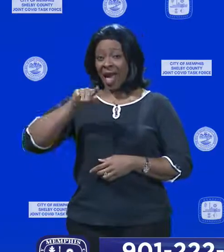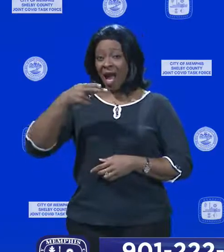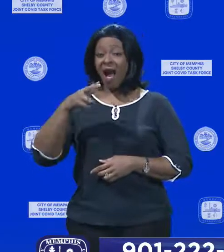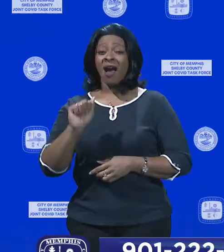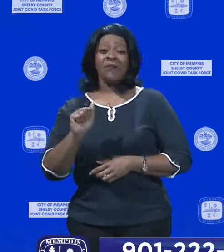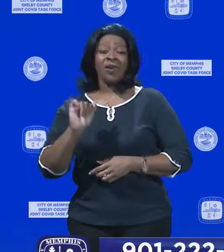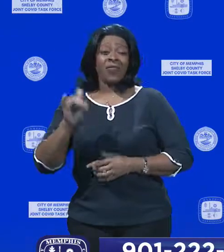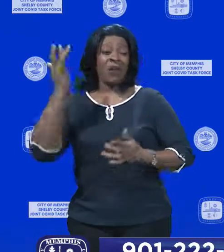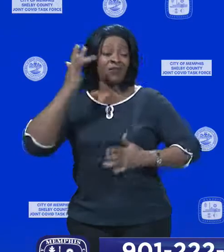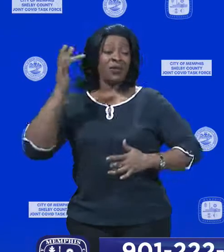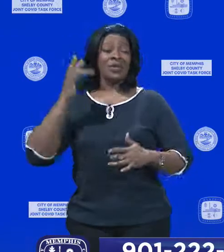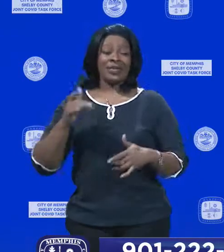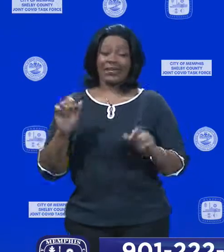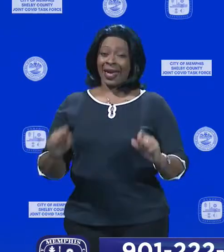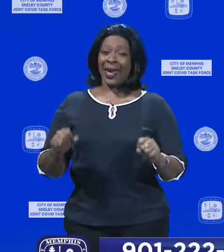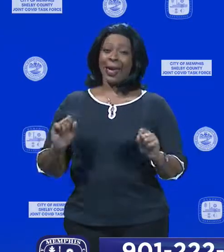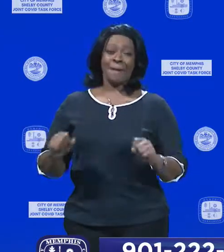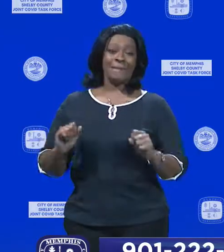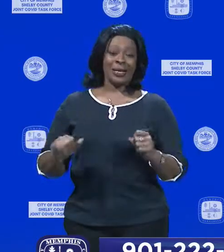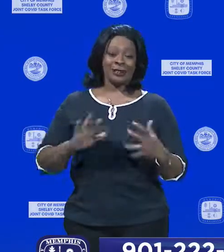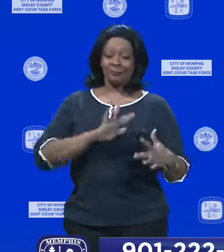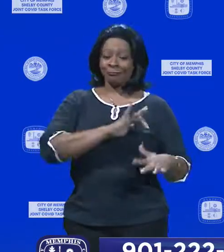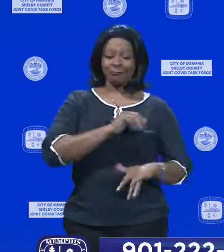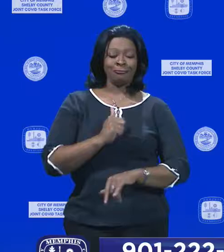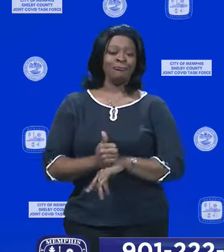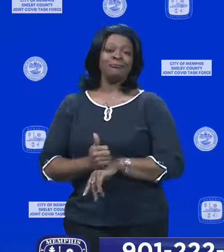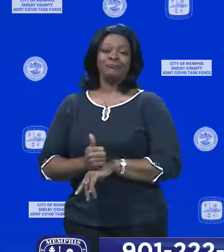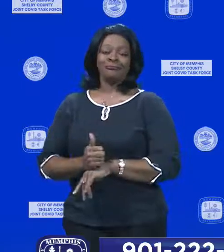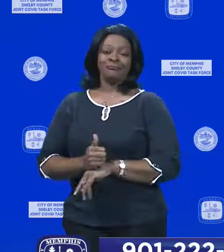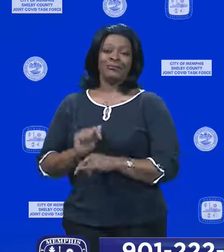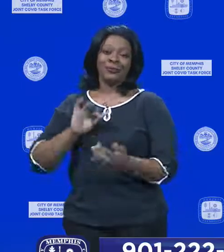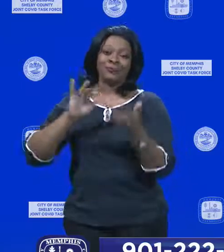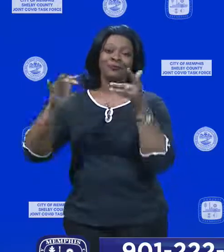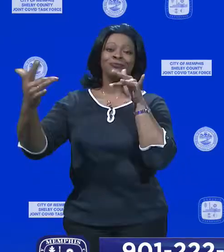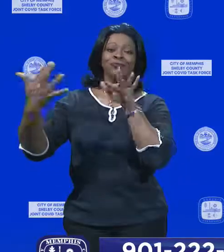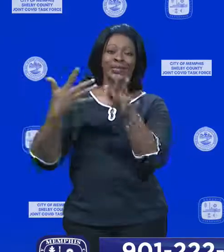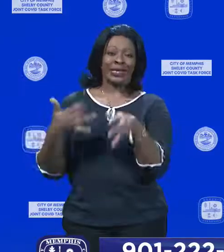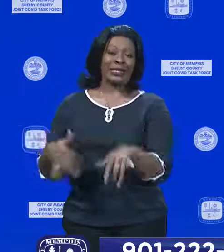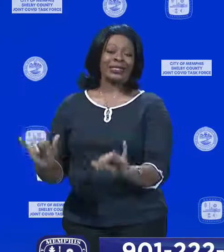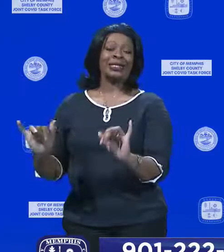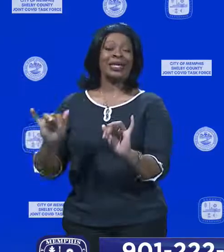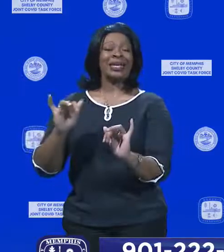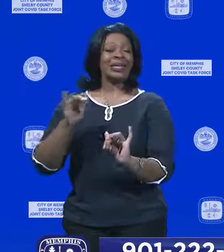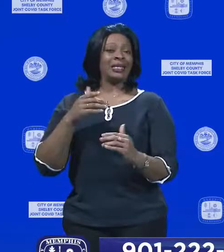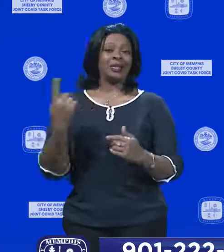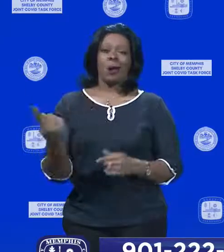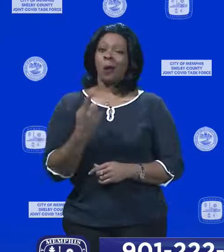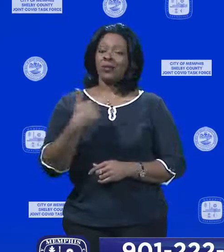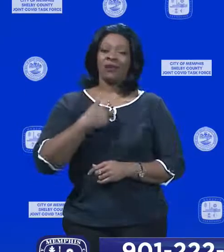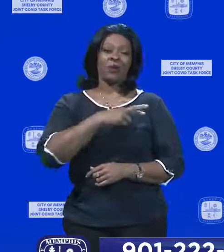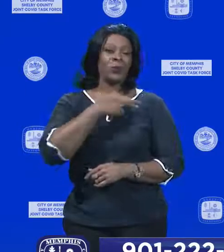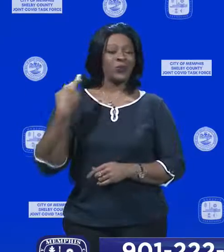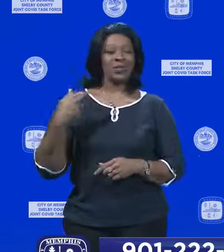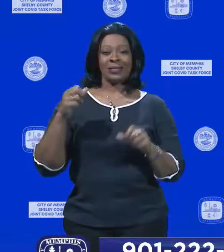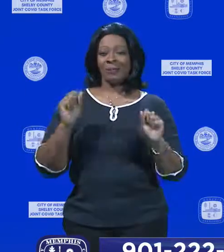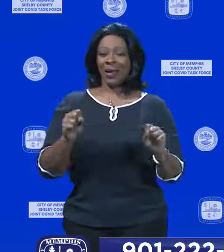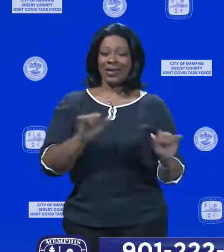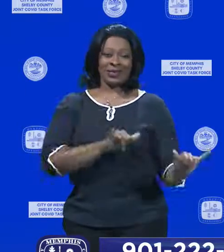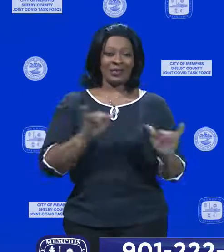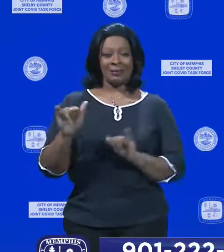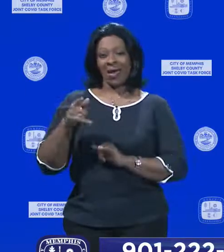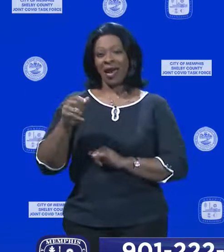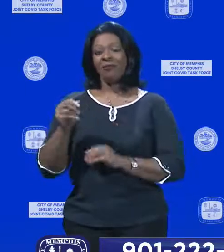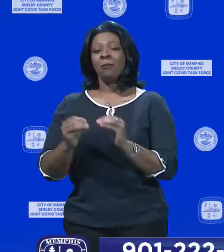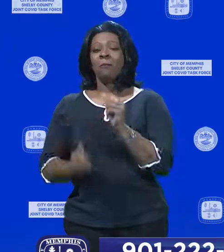variant was able to get established, and there is always a risk that a variant can do exactly what the Alpha variant did and become